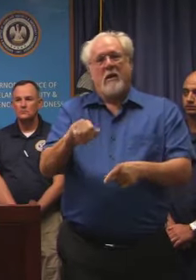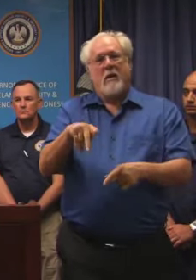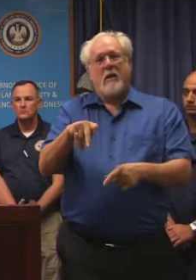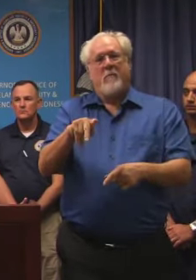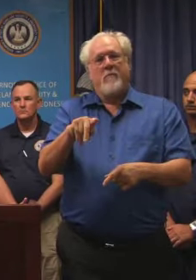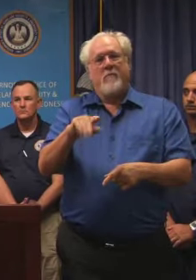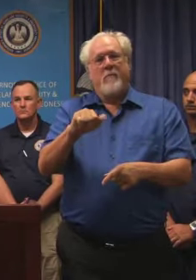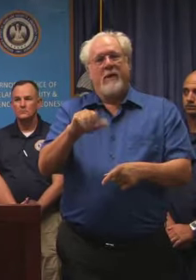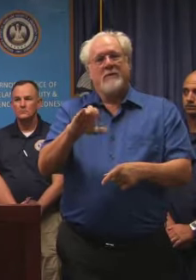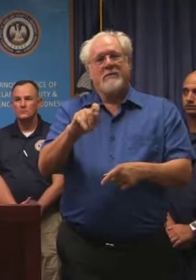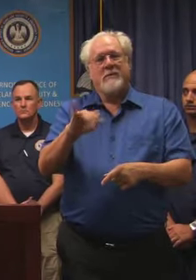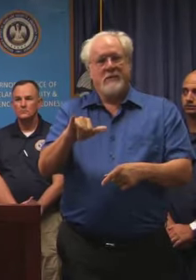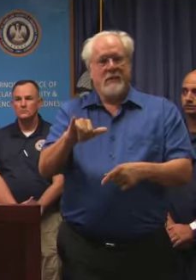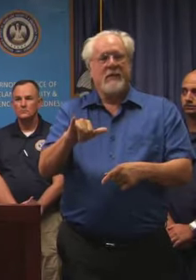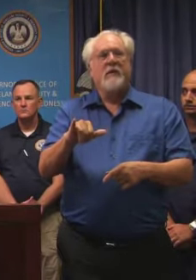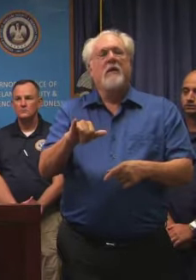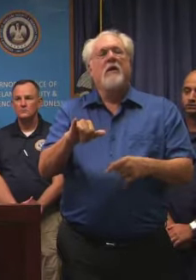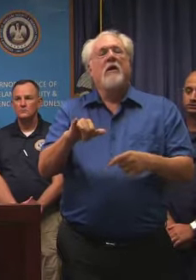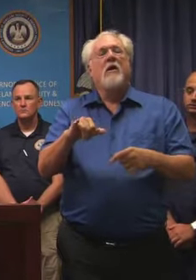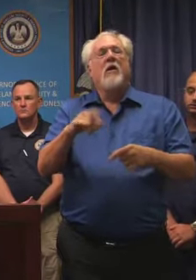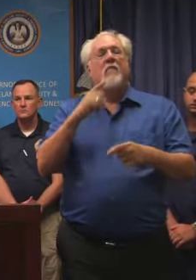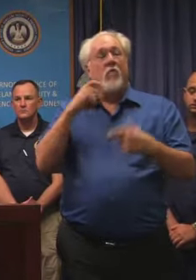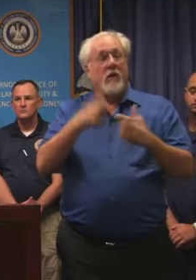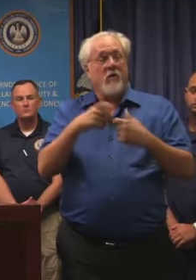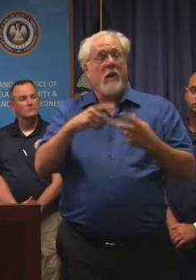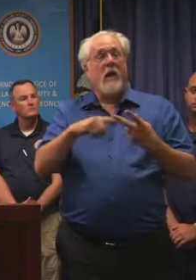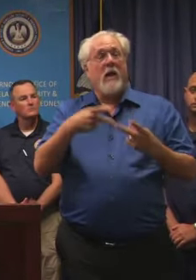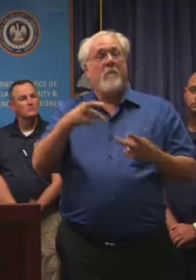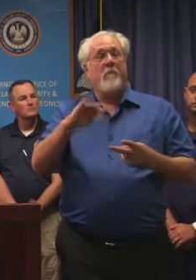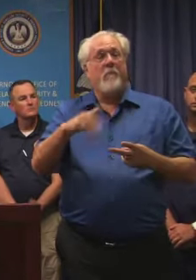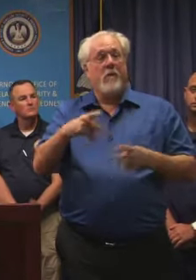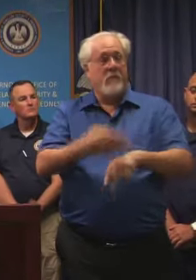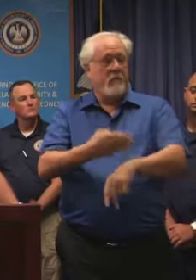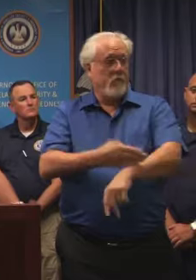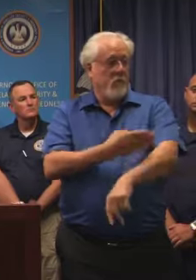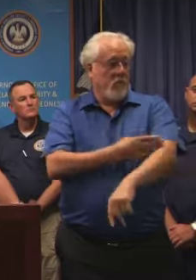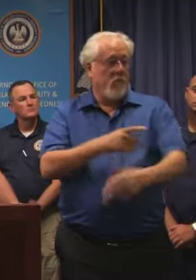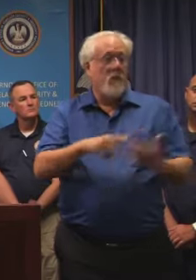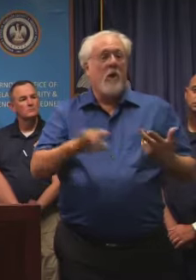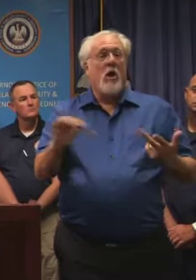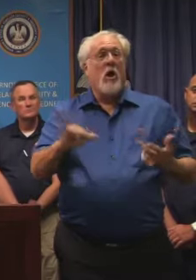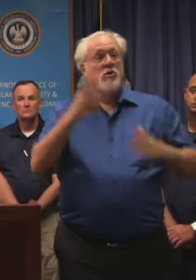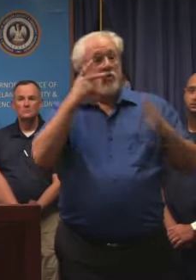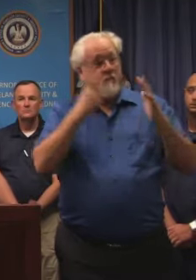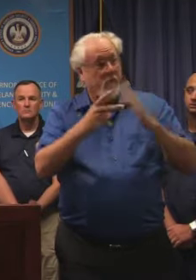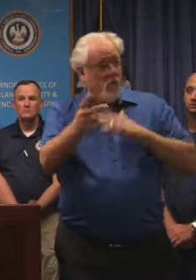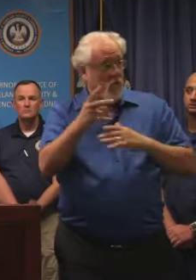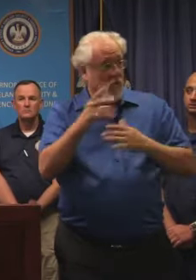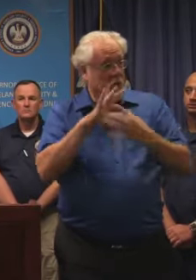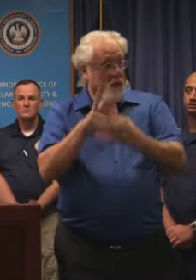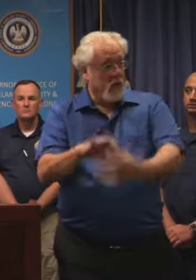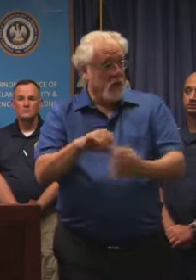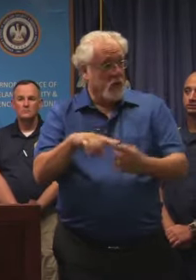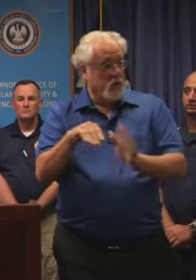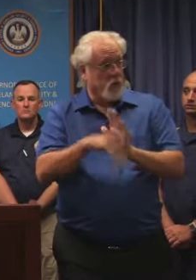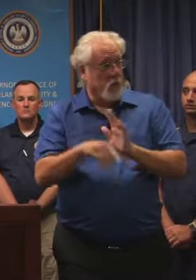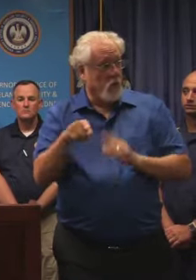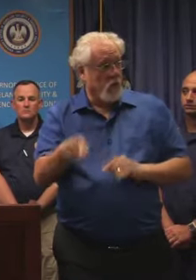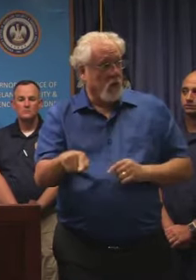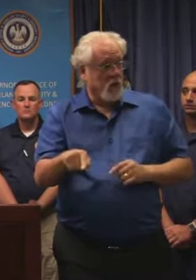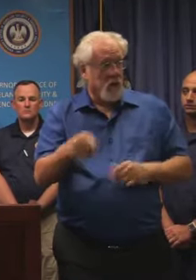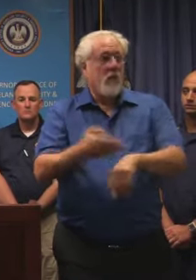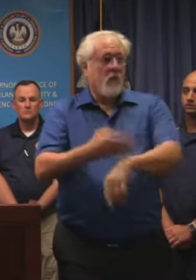of electricity and for pumps improves, but also the forecast as it relates specifically to New Orleans